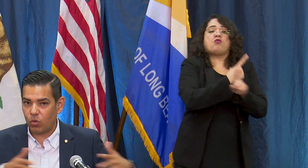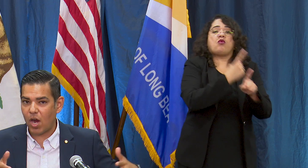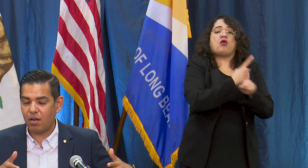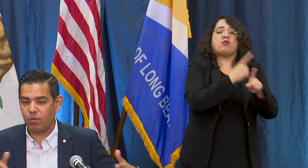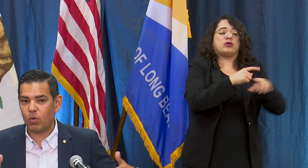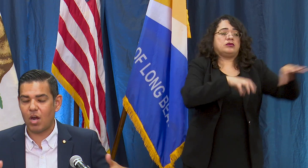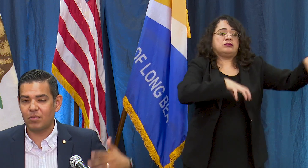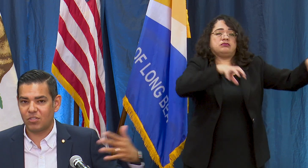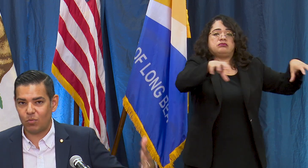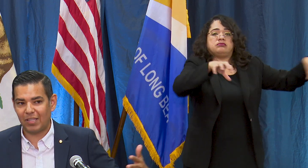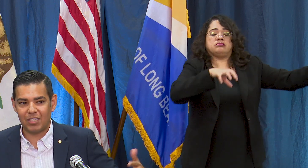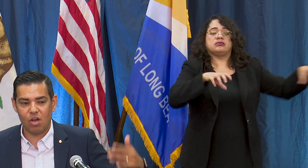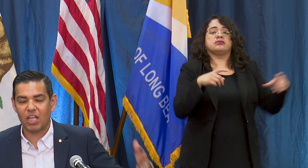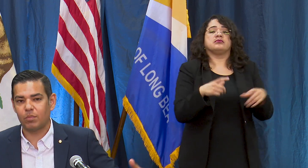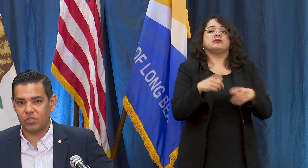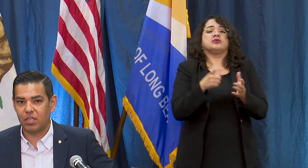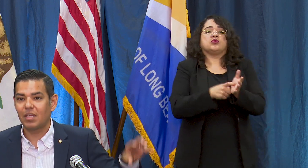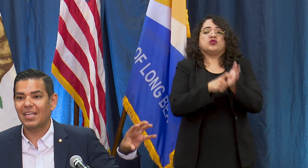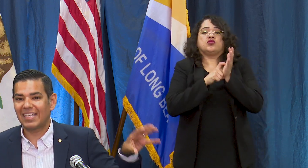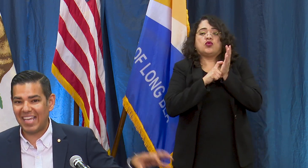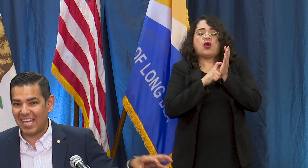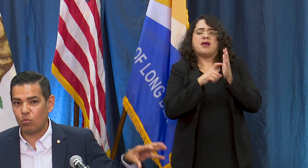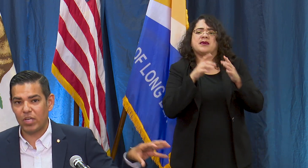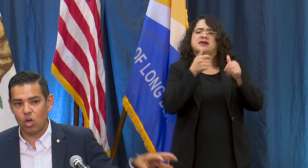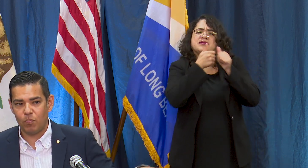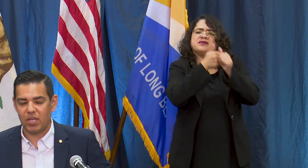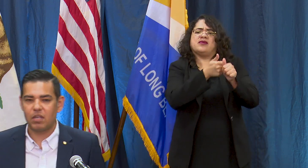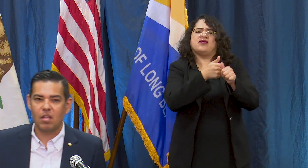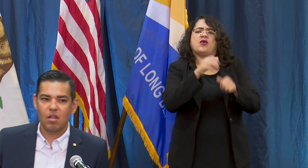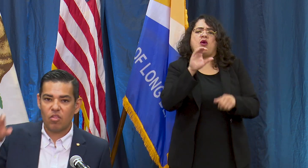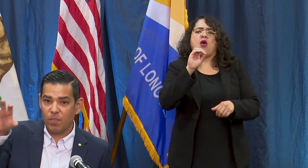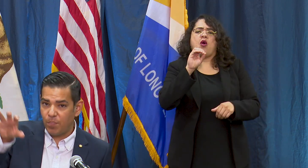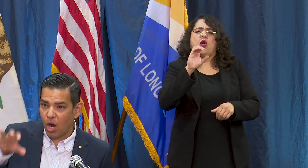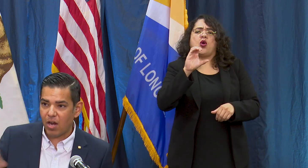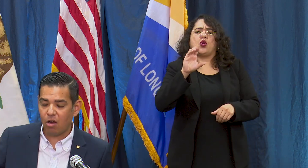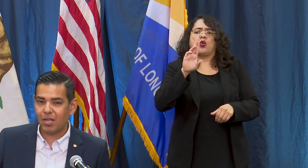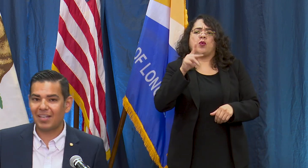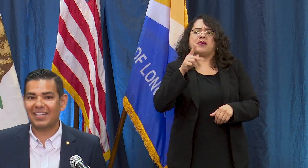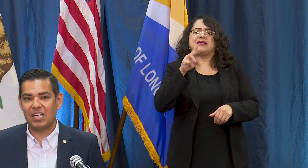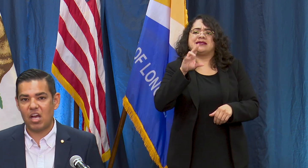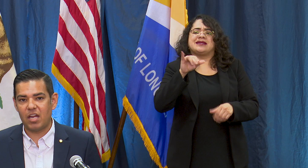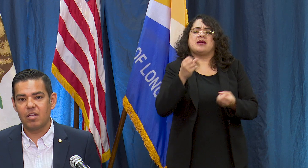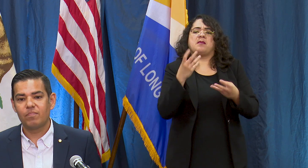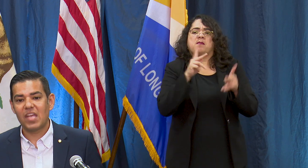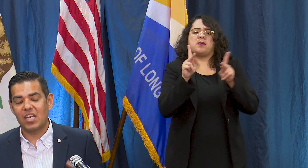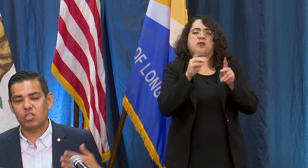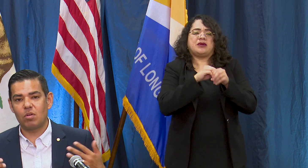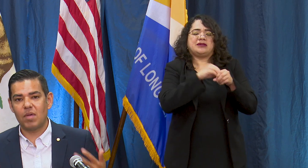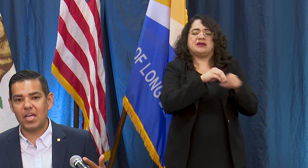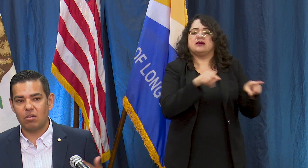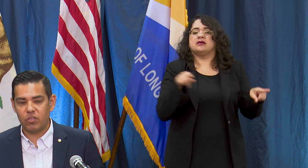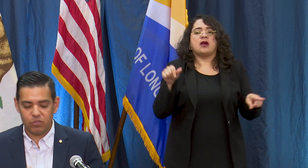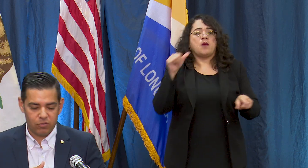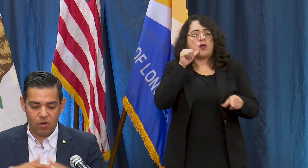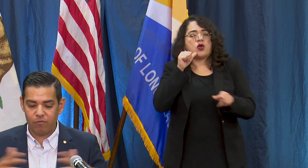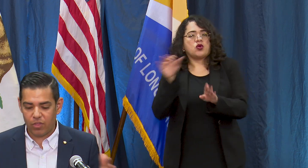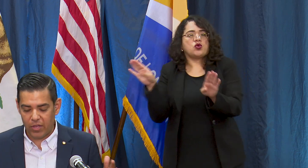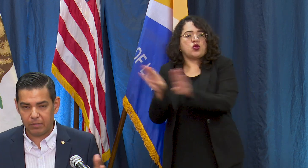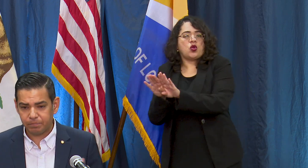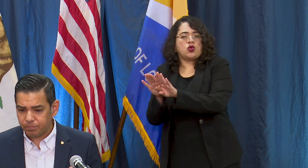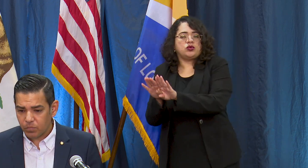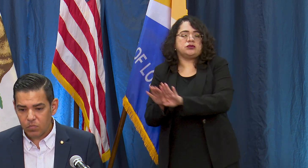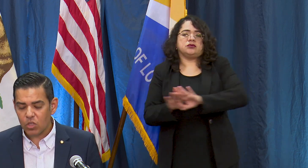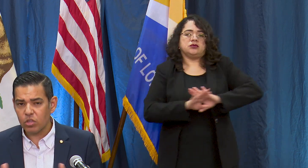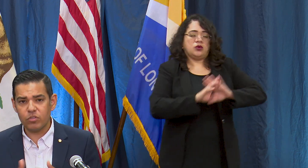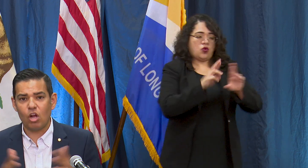and requirements as it relate to occupancy can reopen. The bar area cannot. And as a reminder, this is for